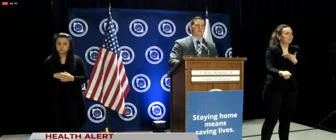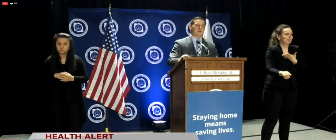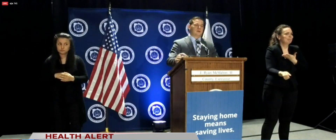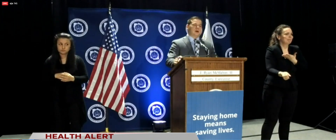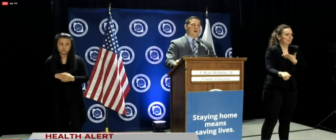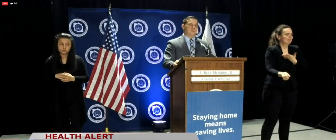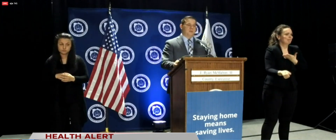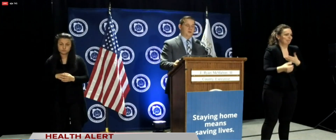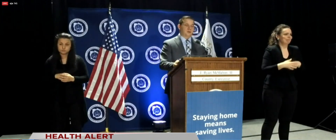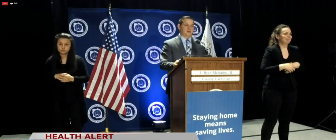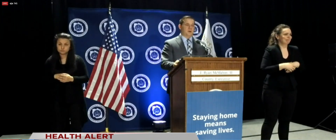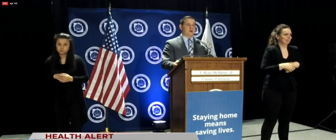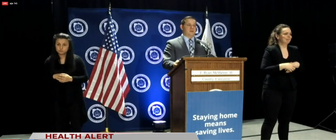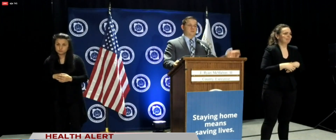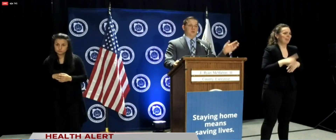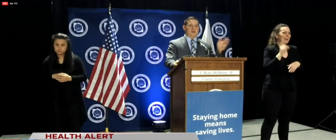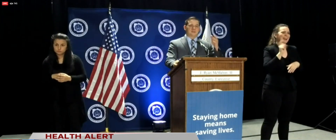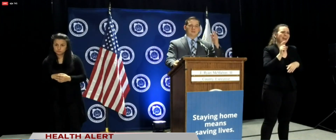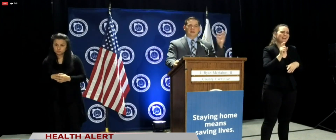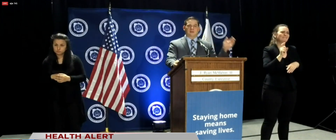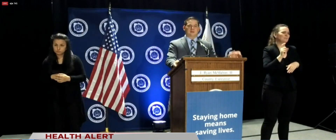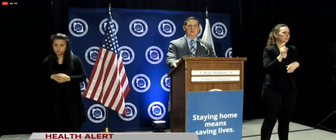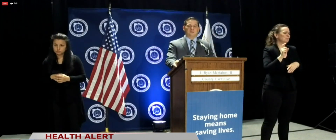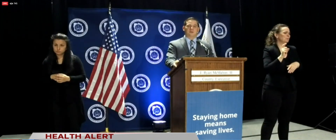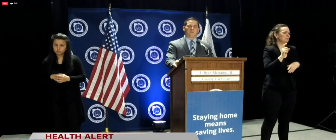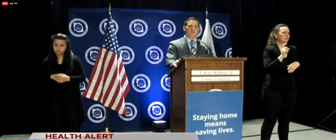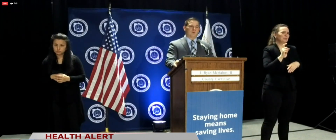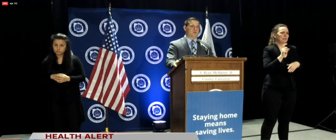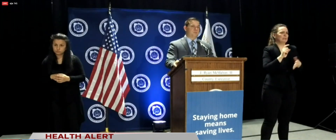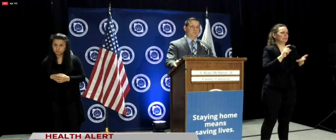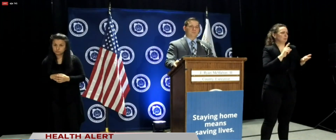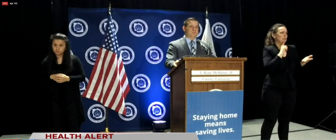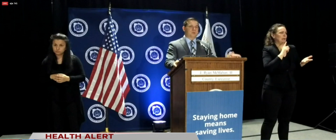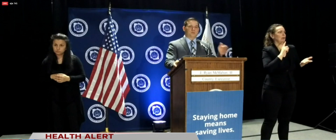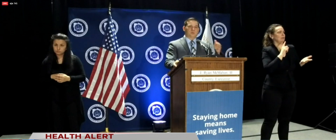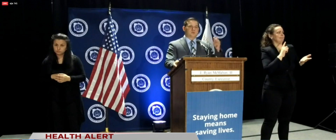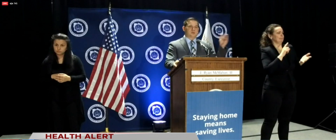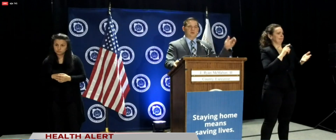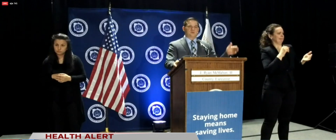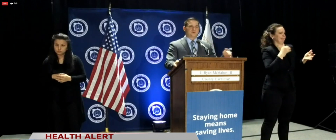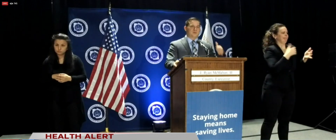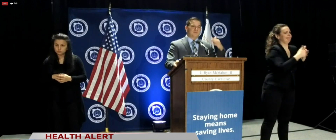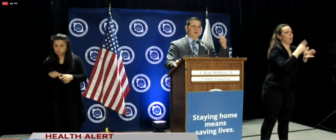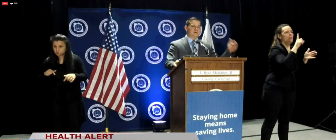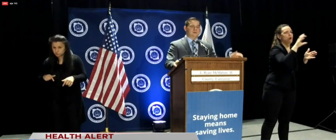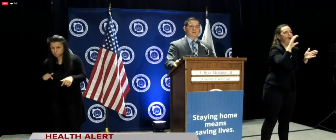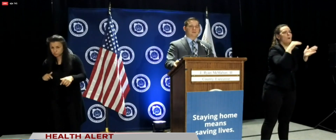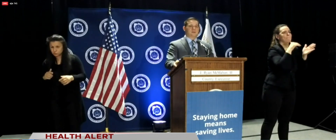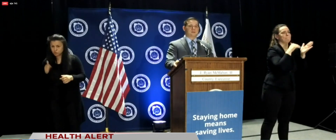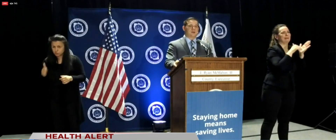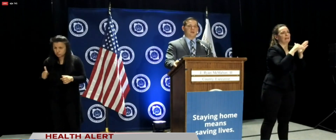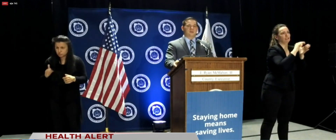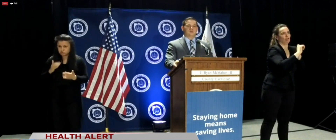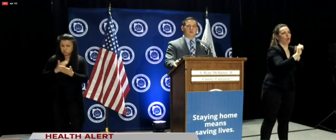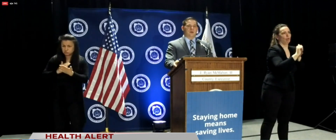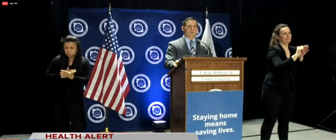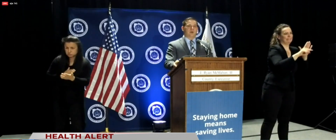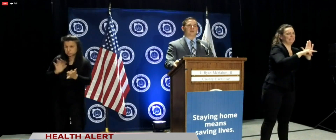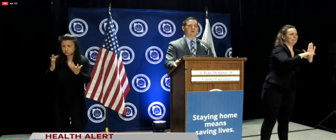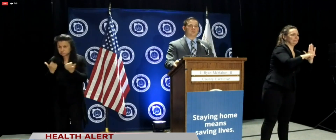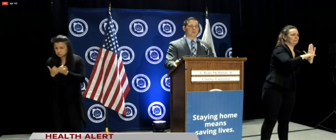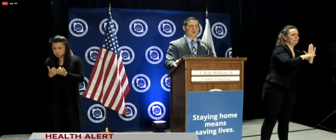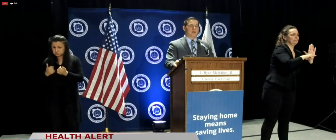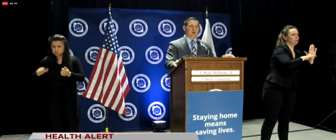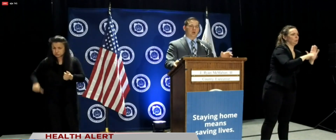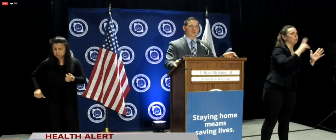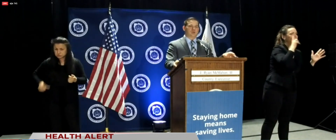deficit. But look, at a part of this process, how do you keep yourself afloat? You blow through reserves, your fund balance, and all these things you don't ever want to